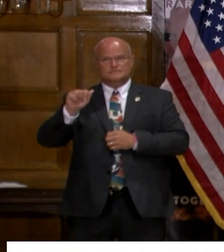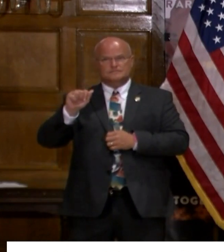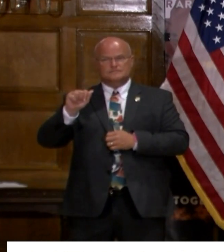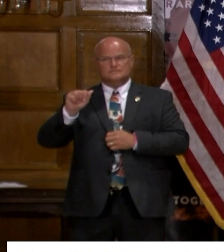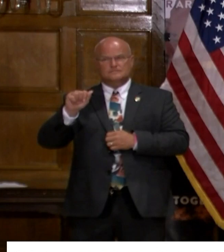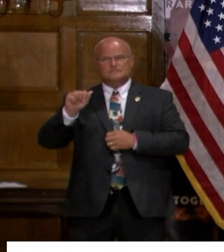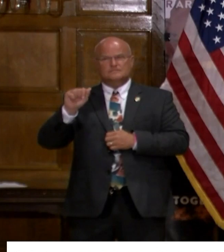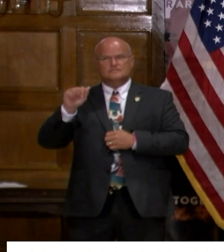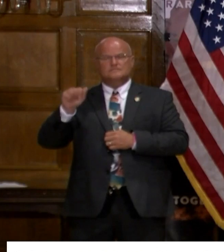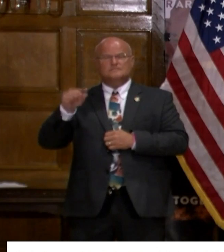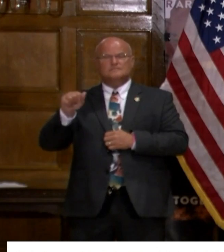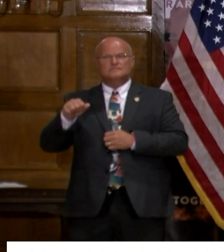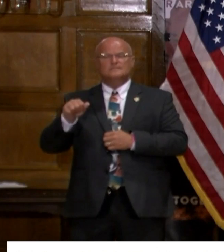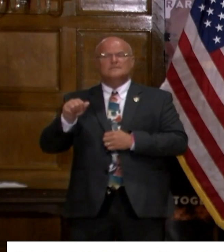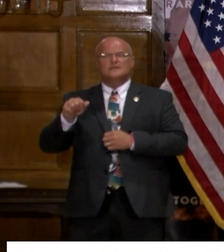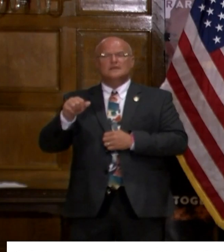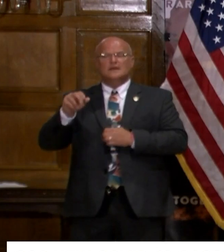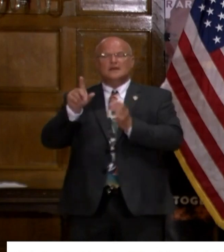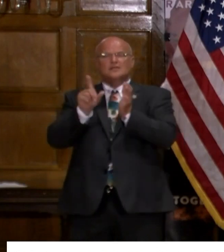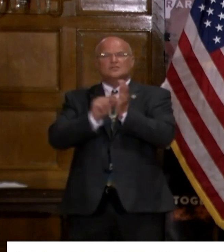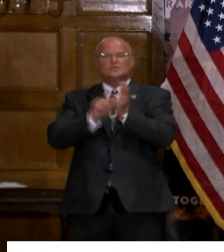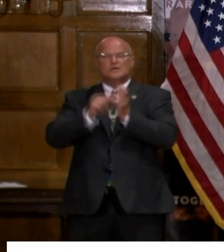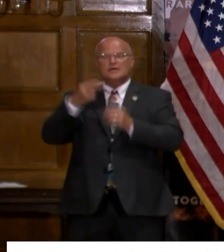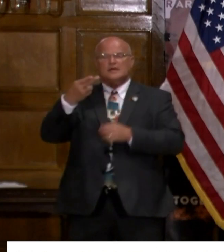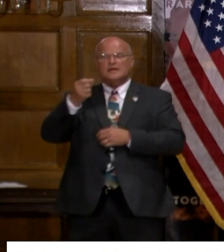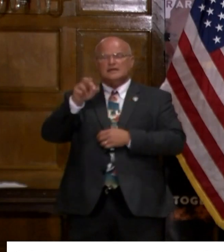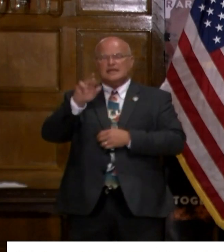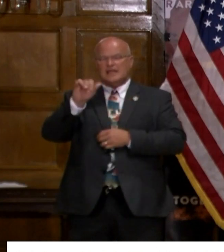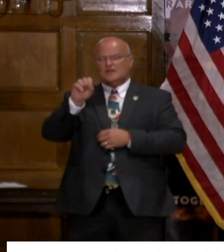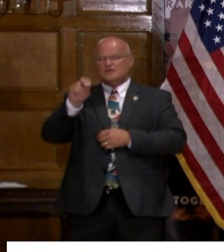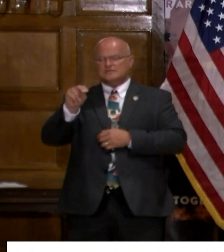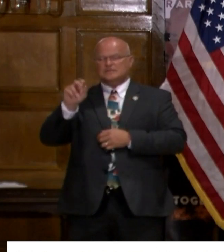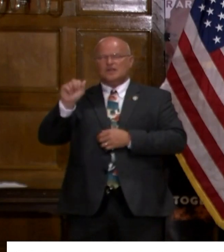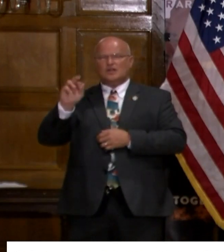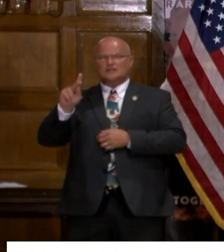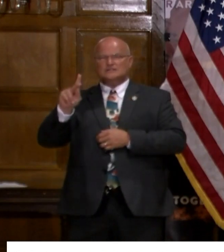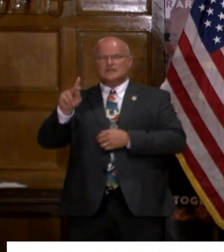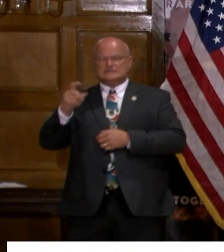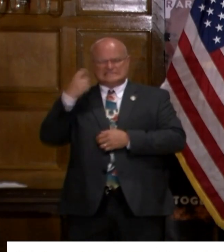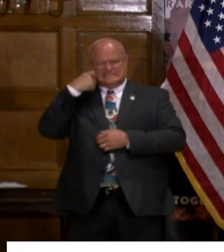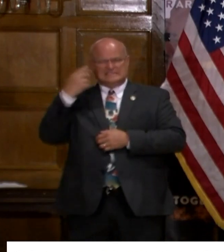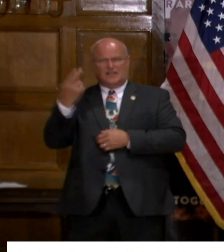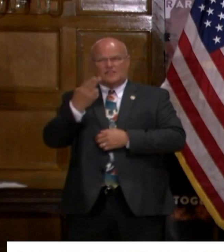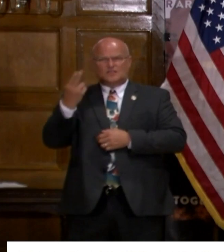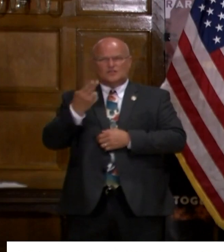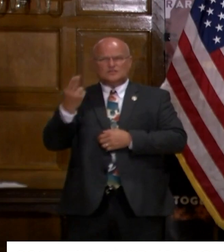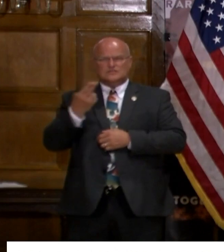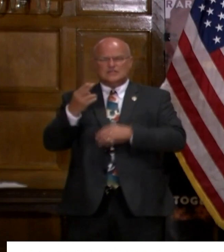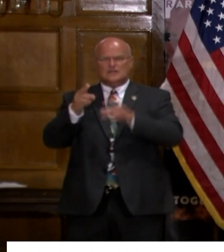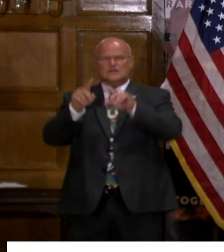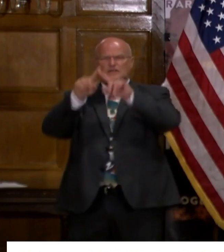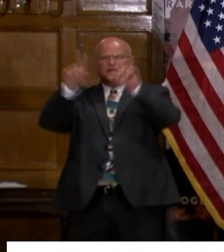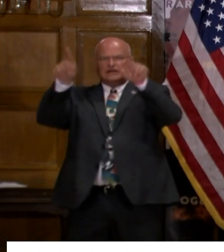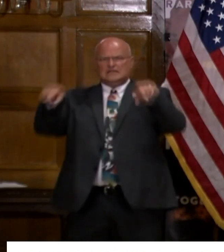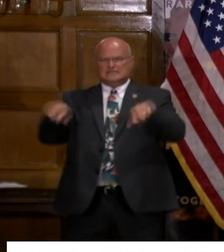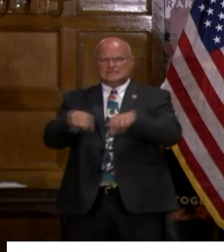Yes, Governor. This is James White at the newspaper up in Harrison. As of Thursday, there was a sign on the door of the Newton County Nursing Home